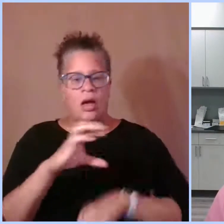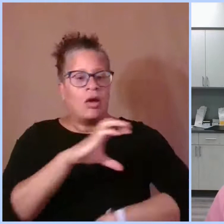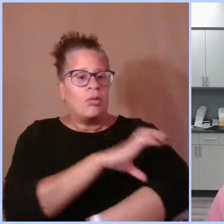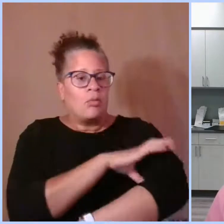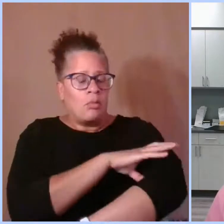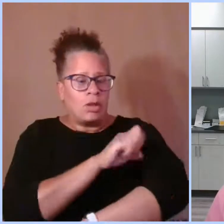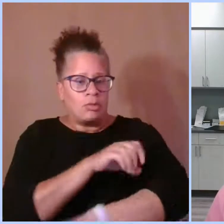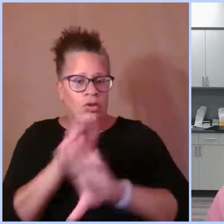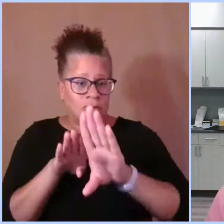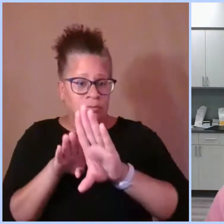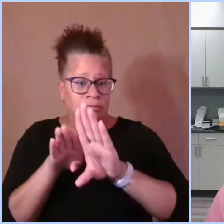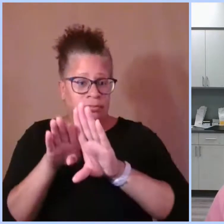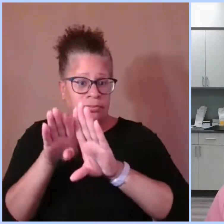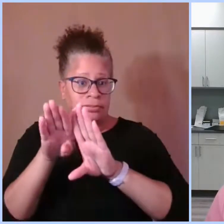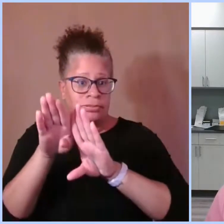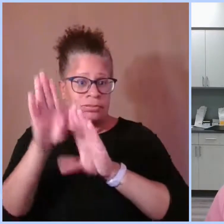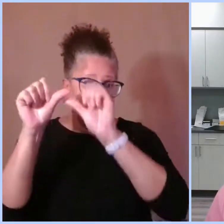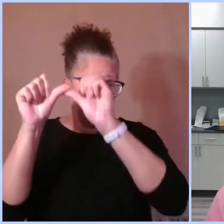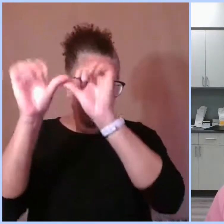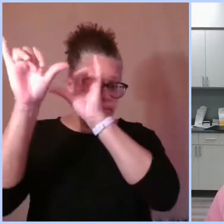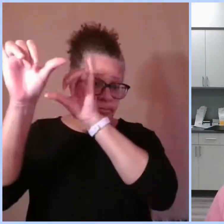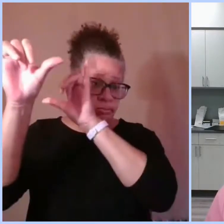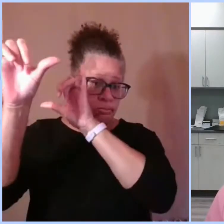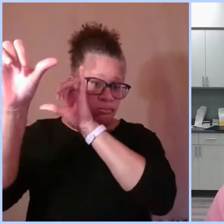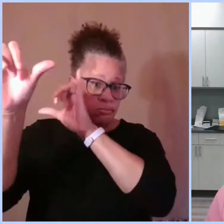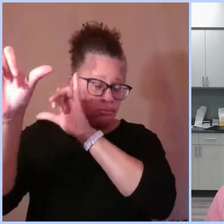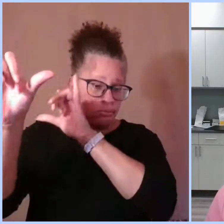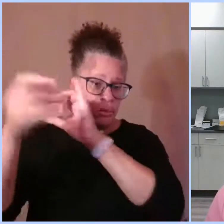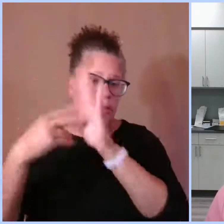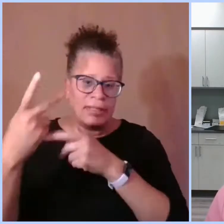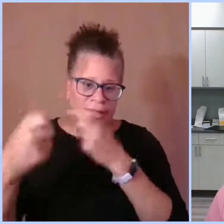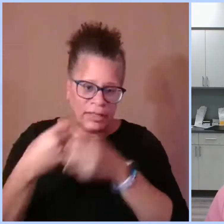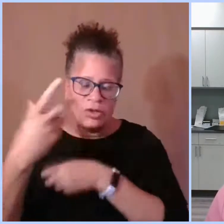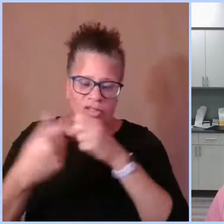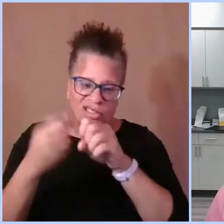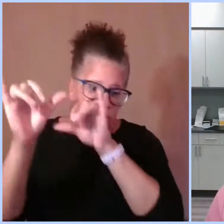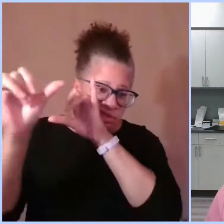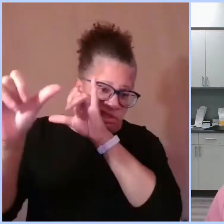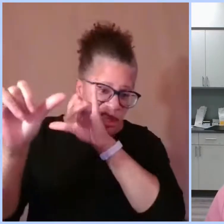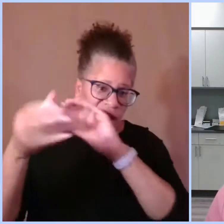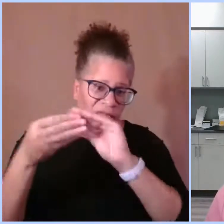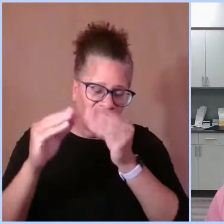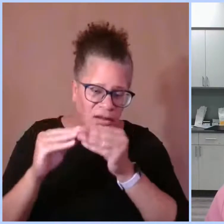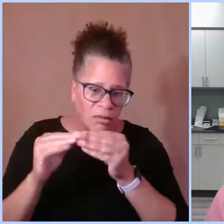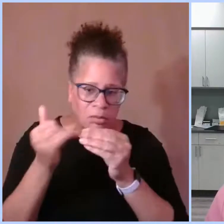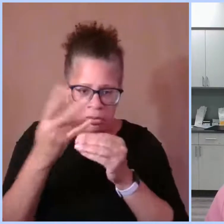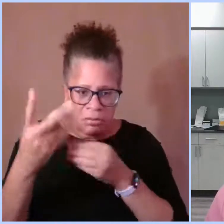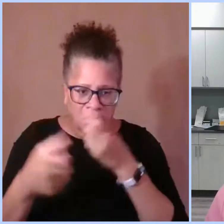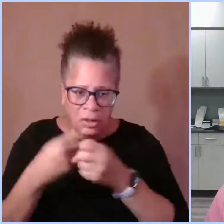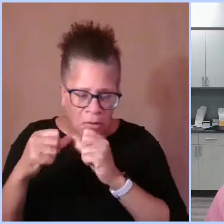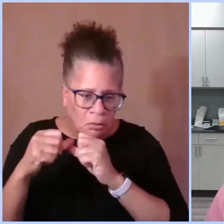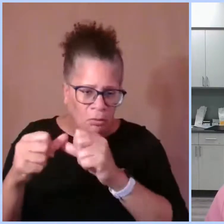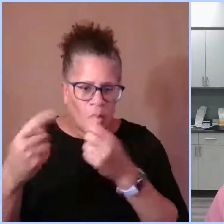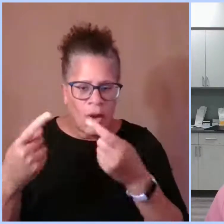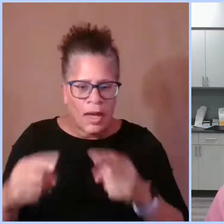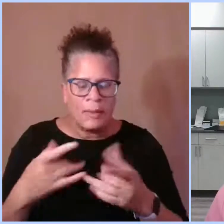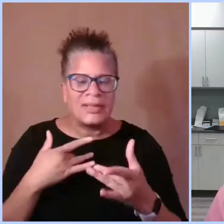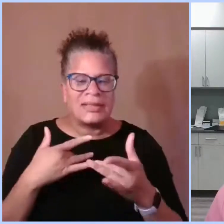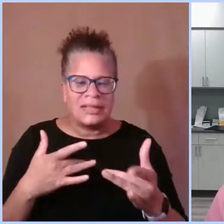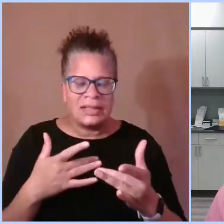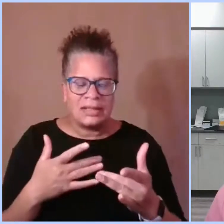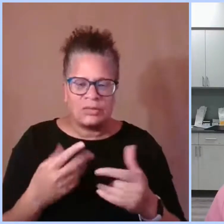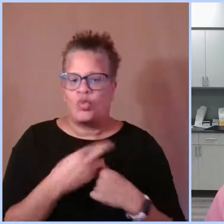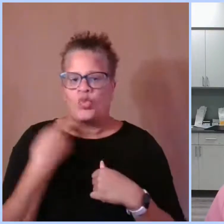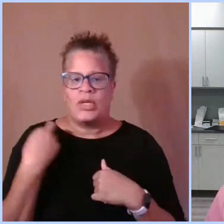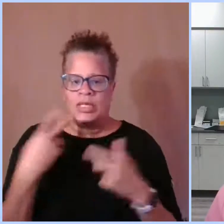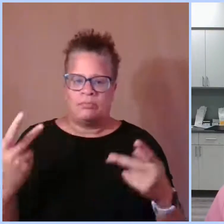stays elevated for too long, meaning years and years and years at a time, you end up really increasing your